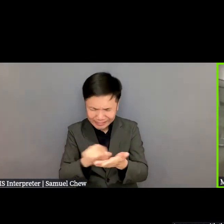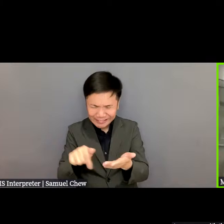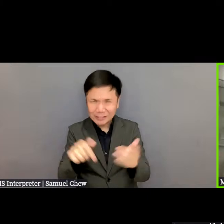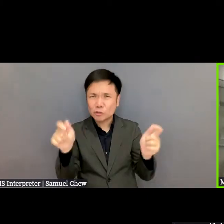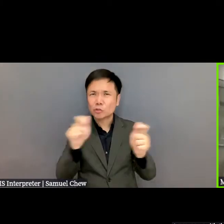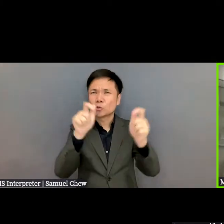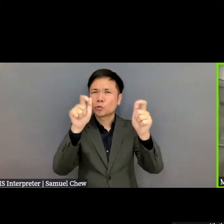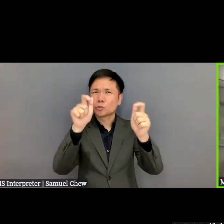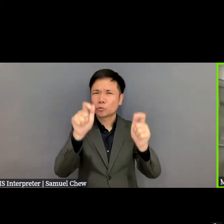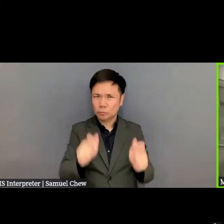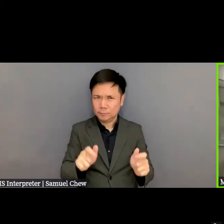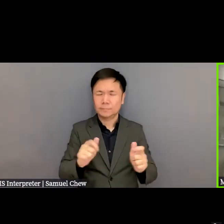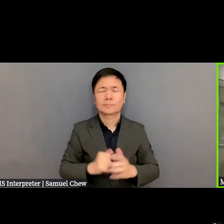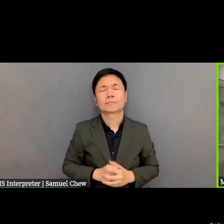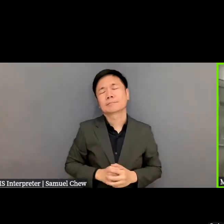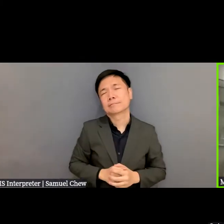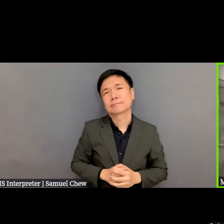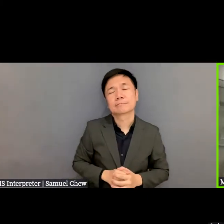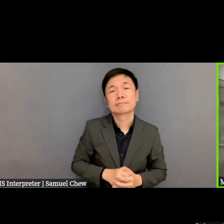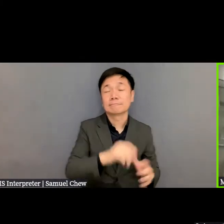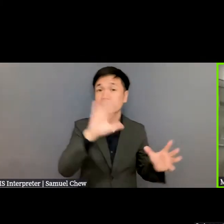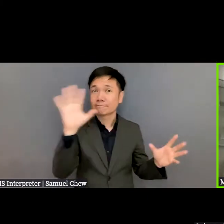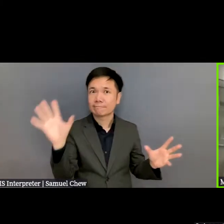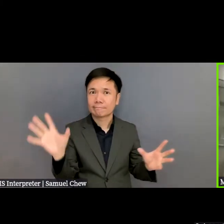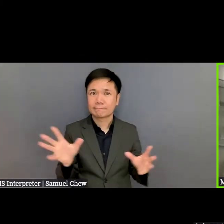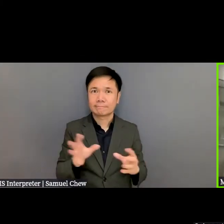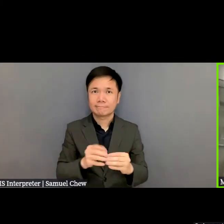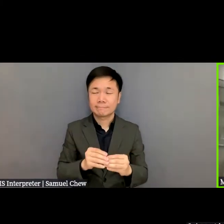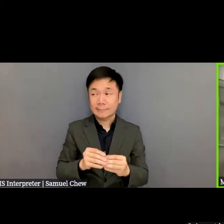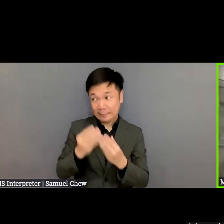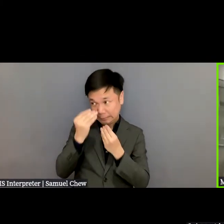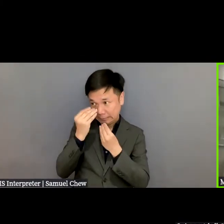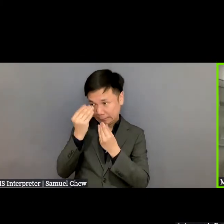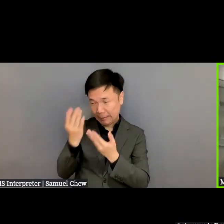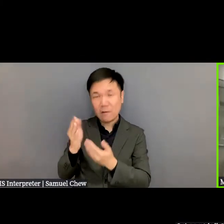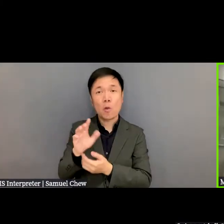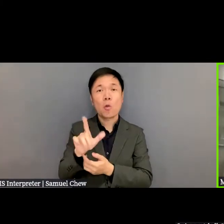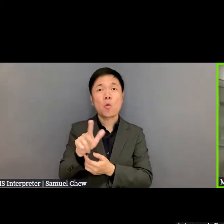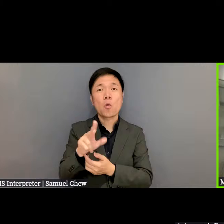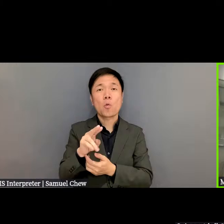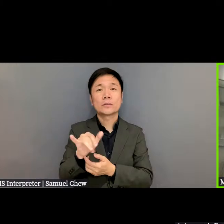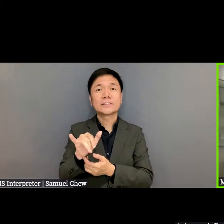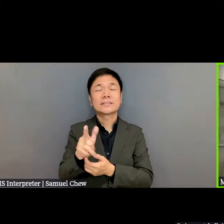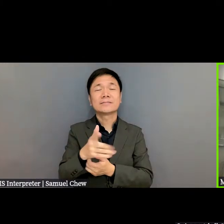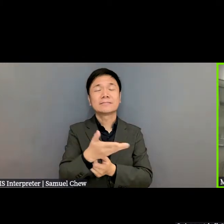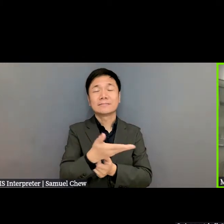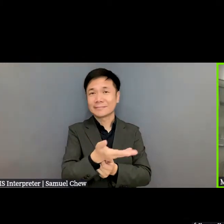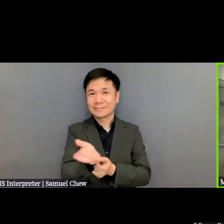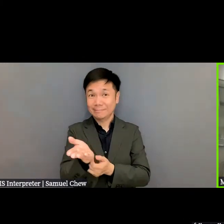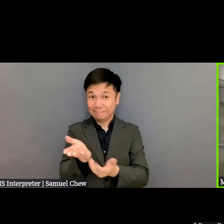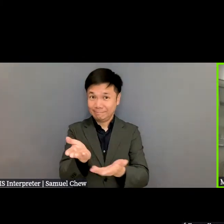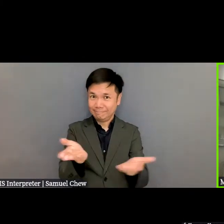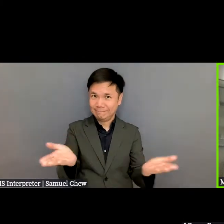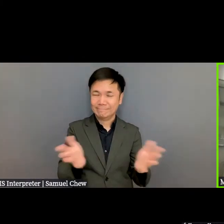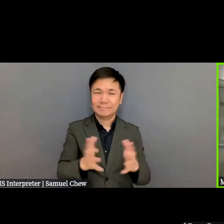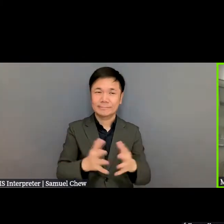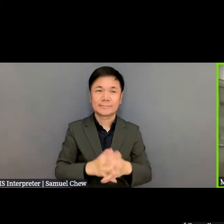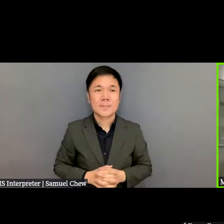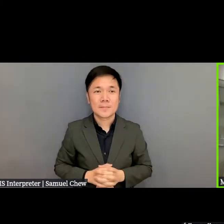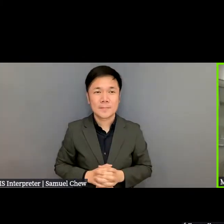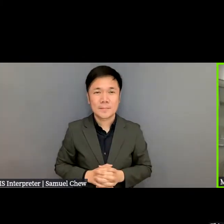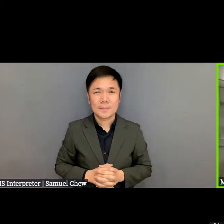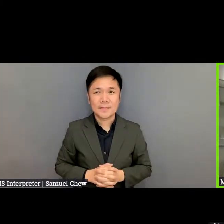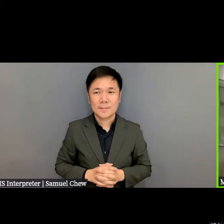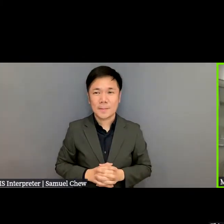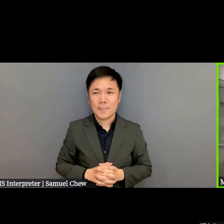in a nutshell, Lucy and fellow colleagues online, this is what